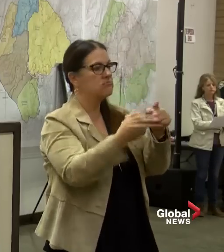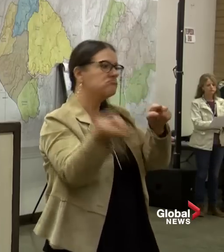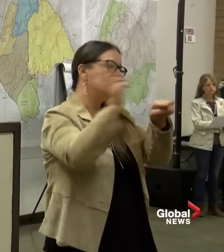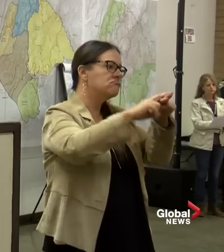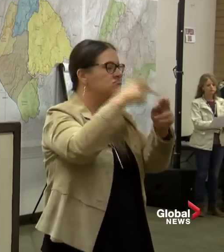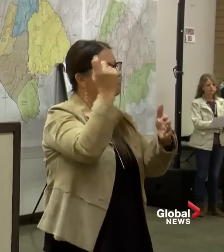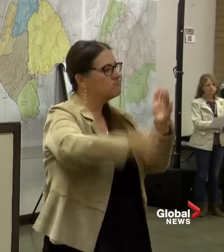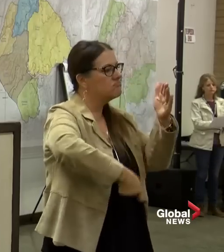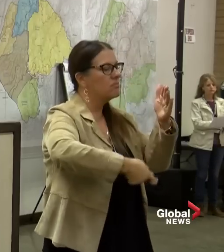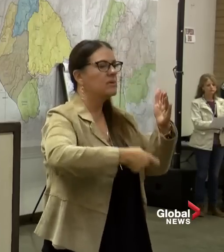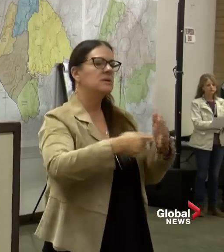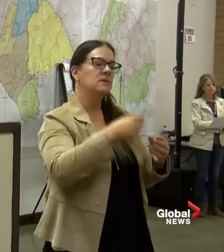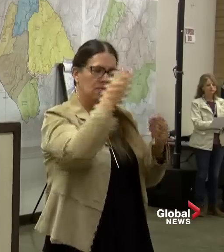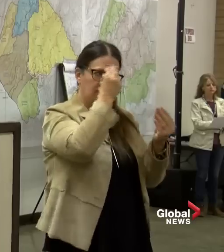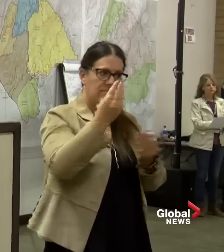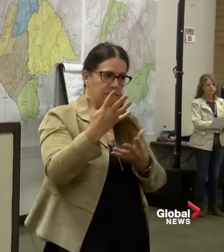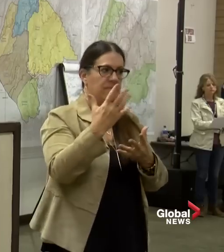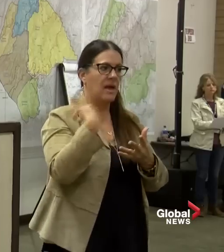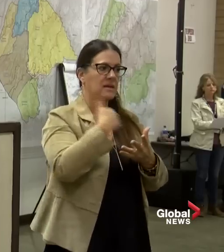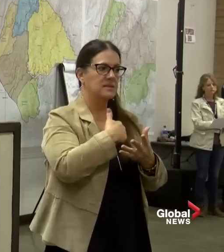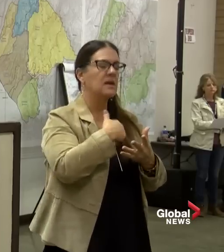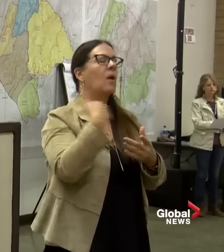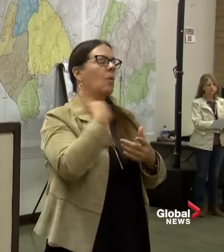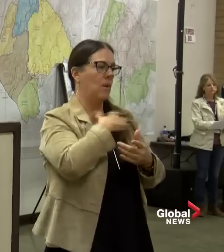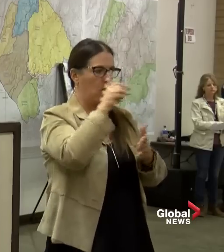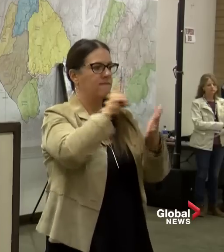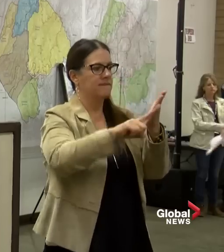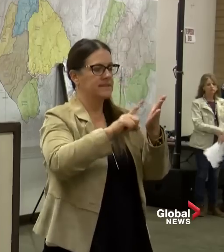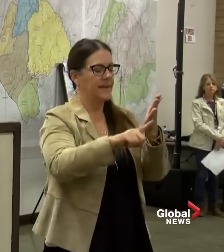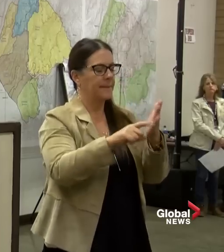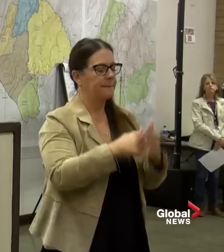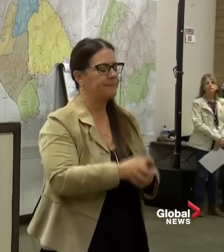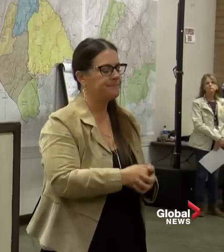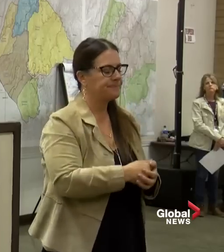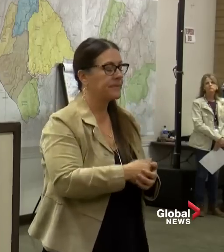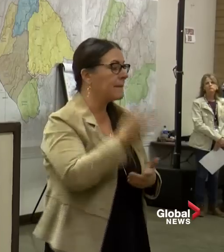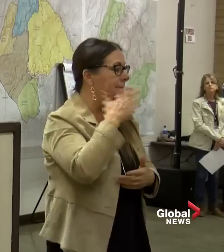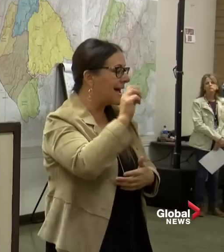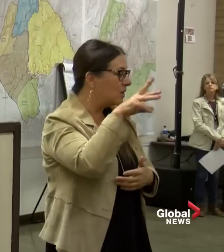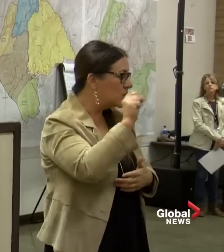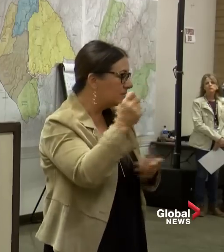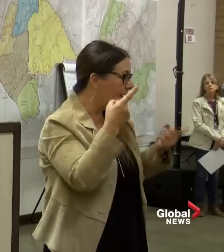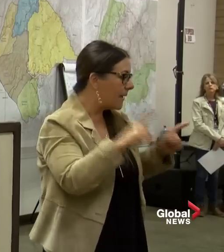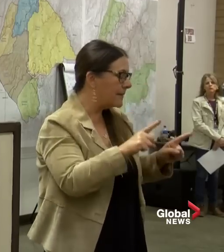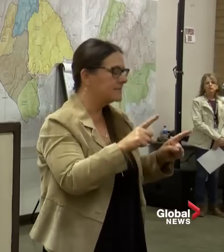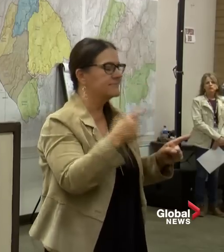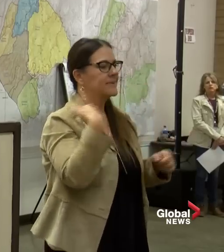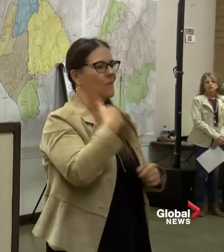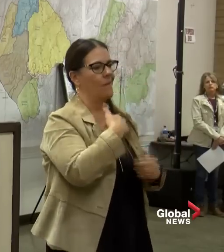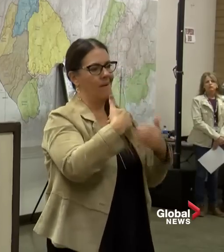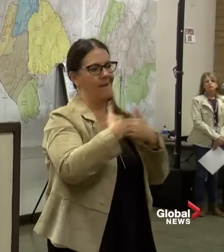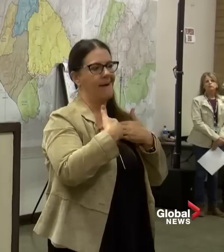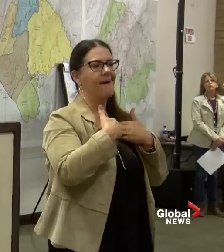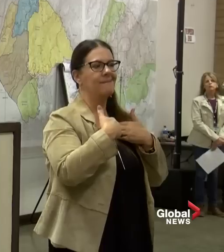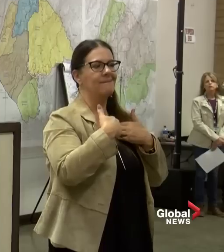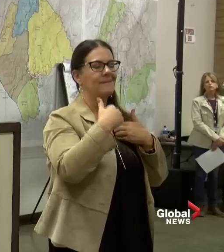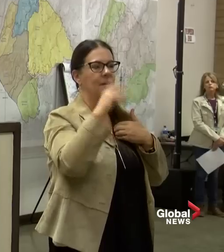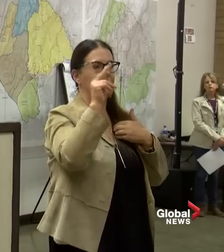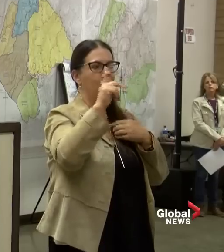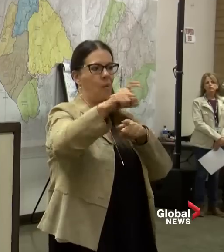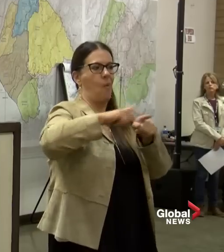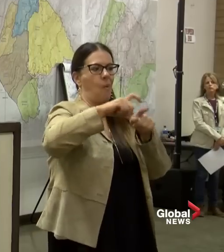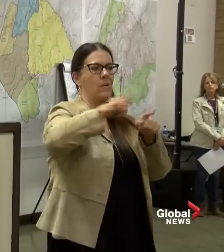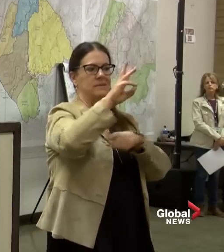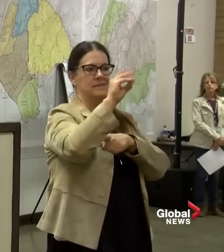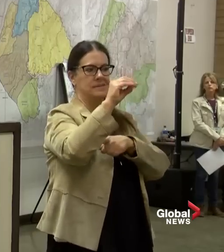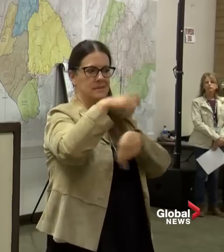and each of those are being investigated. The bad news is we've had some 60 tips. The